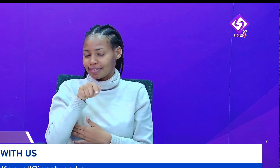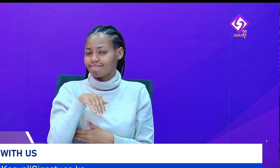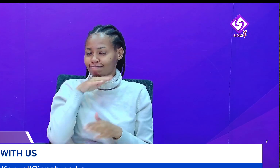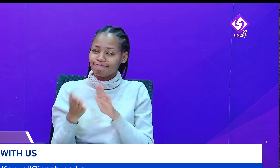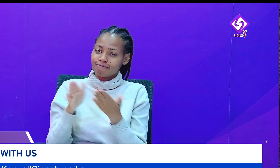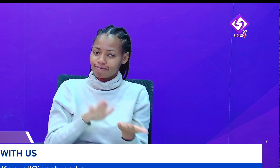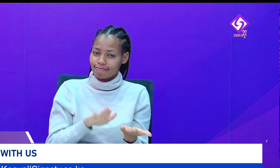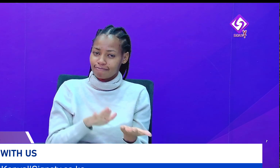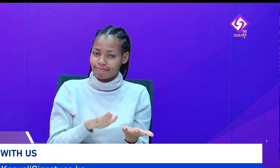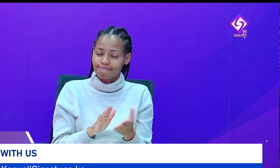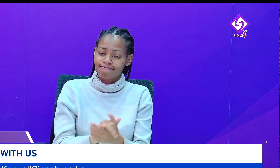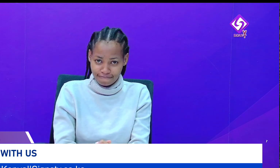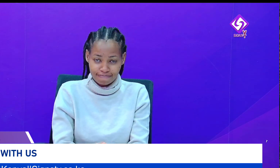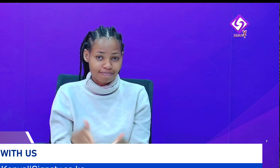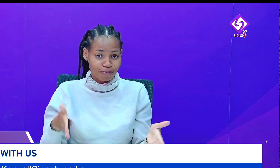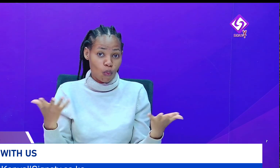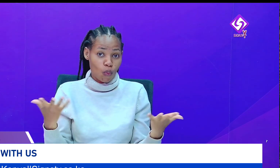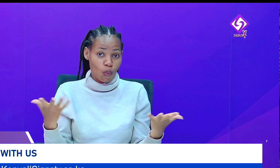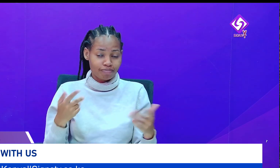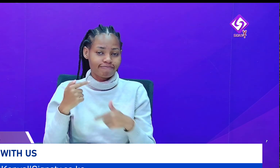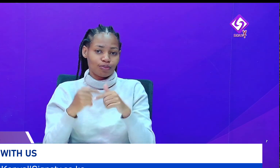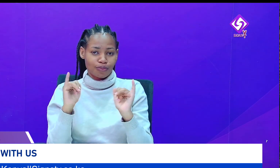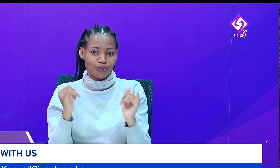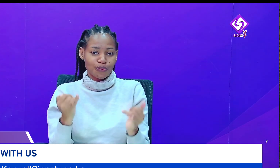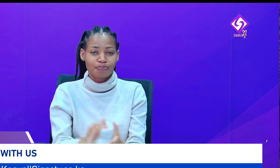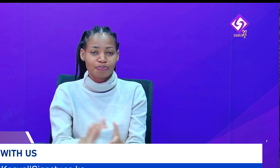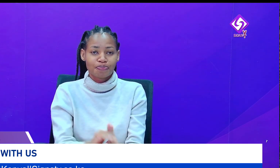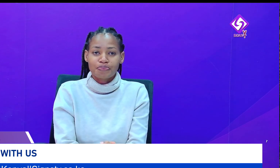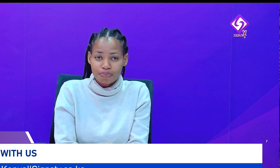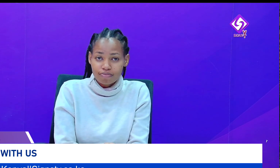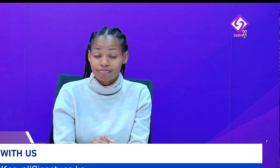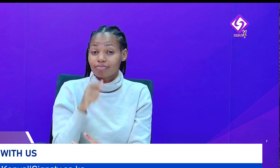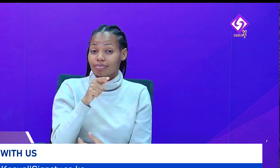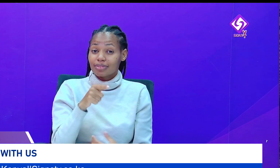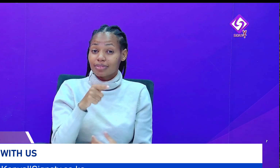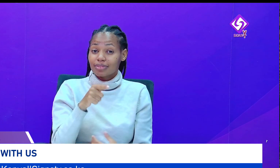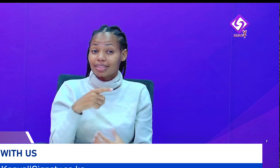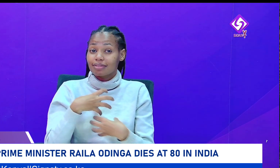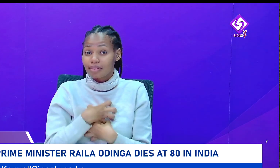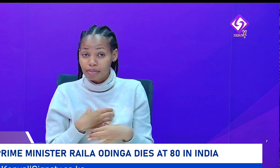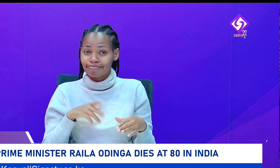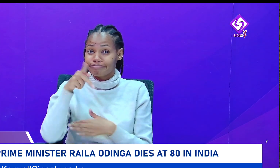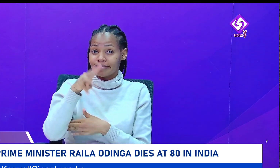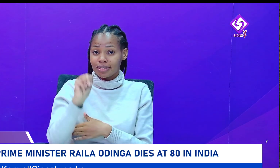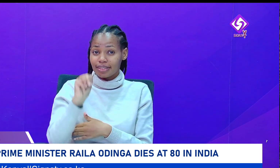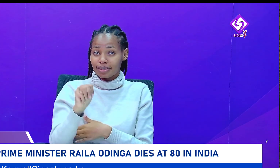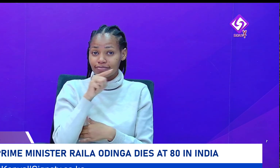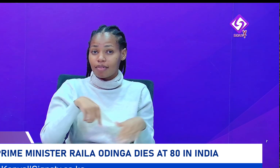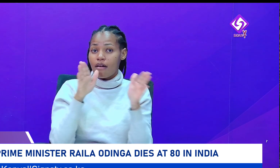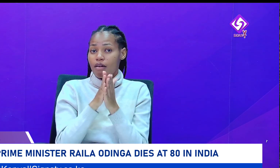On to our news, we started off on a sad note. Former Prime Minister and veteran opposition leader Raila Odinga